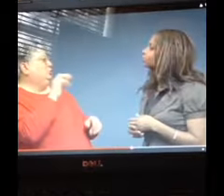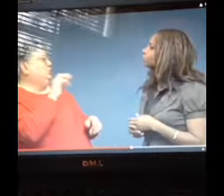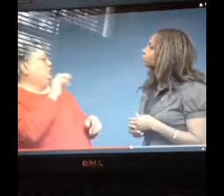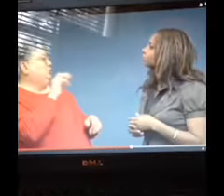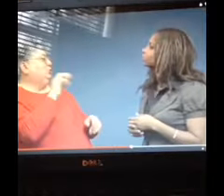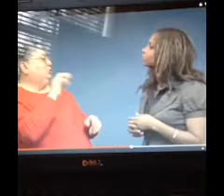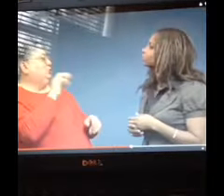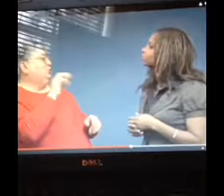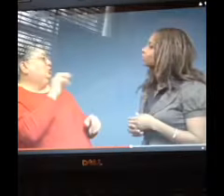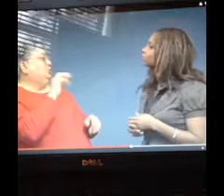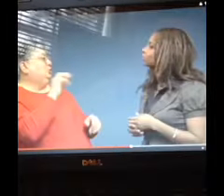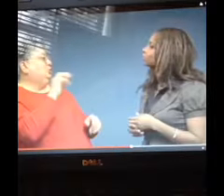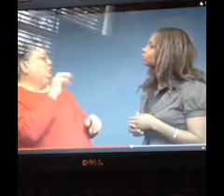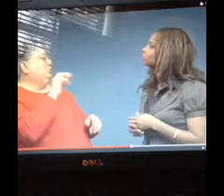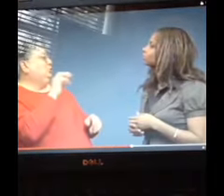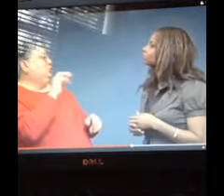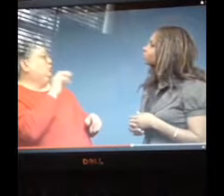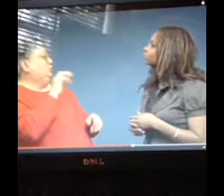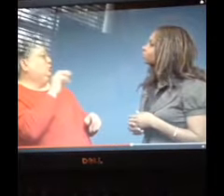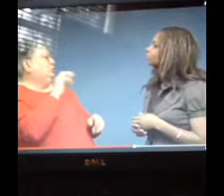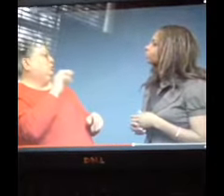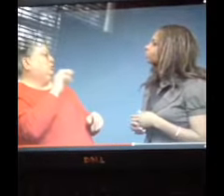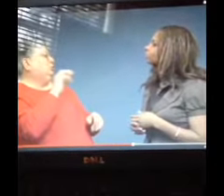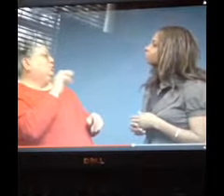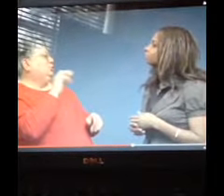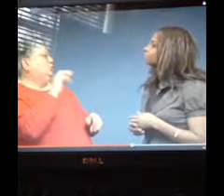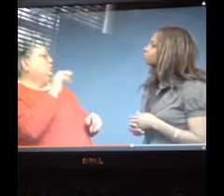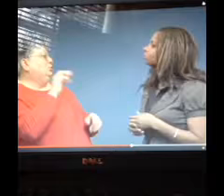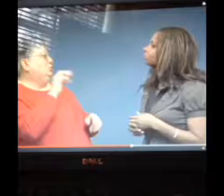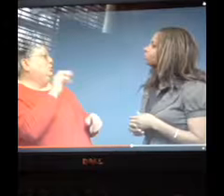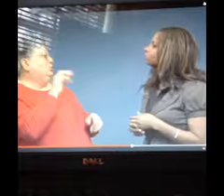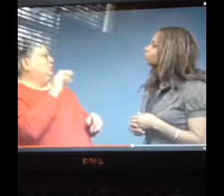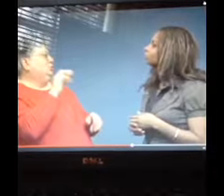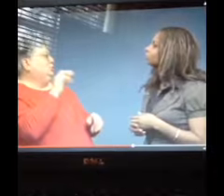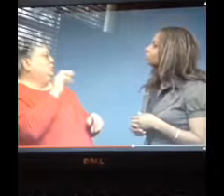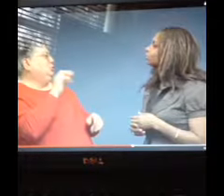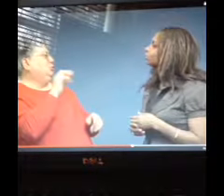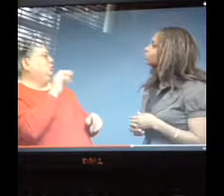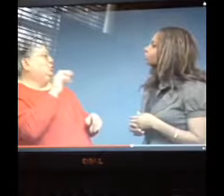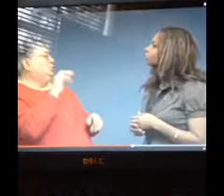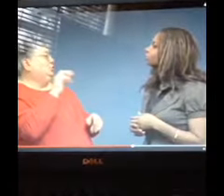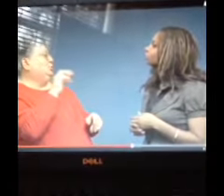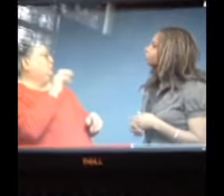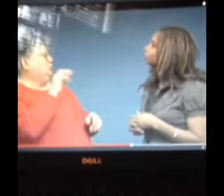Now, I type it in the computer and I can see it on the screen, Can't think of the name of